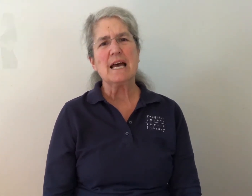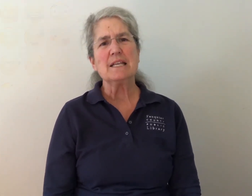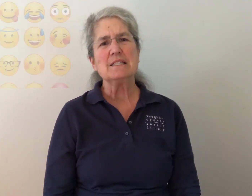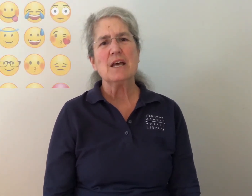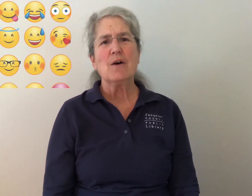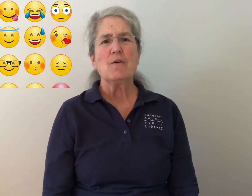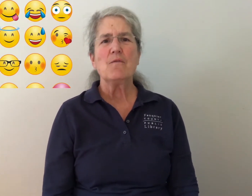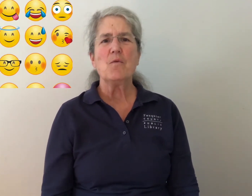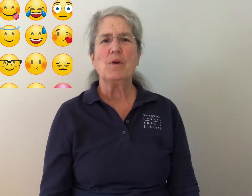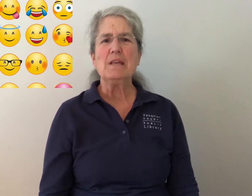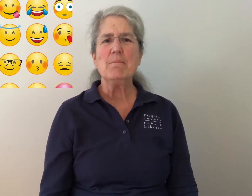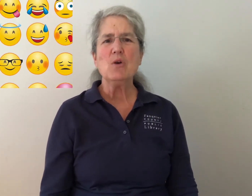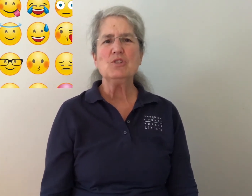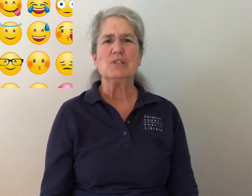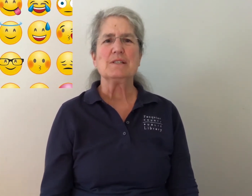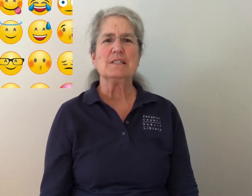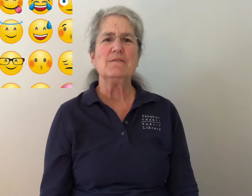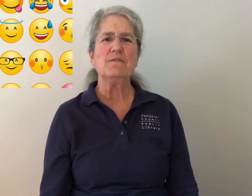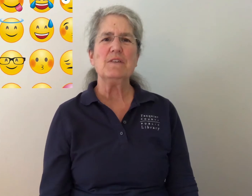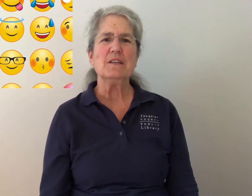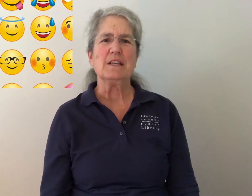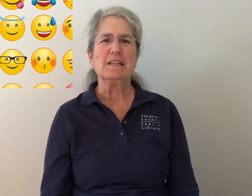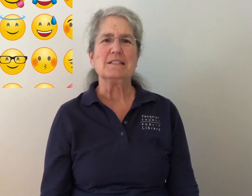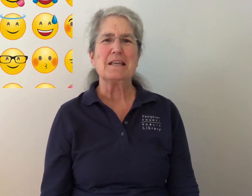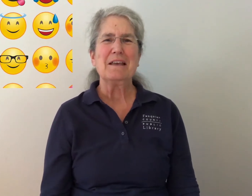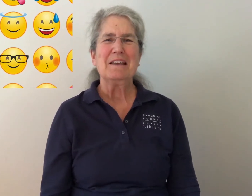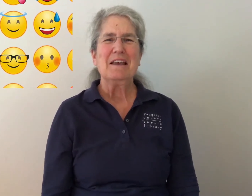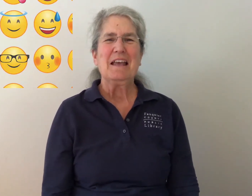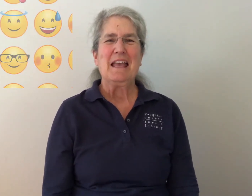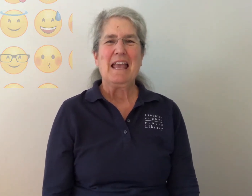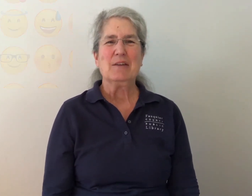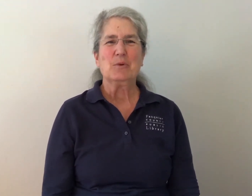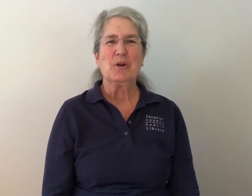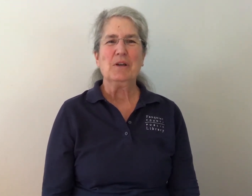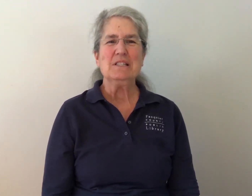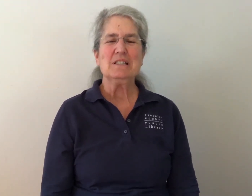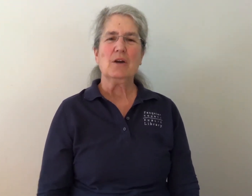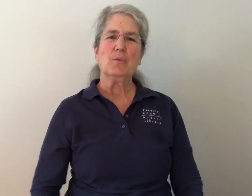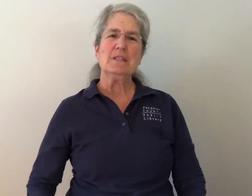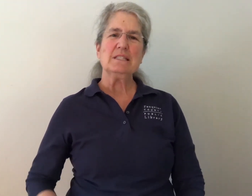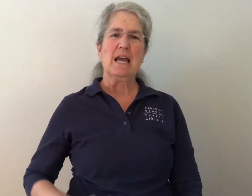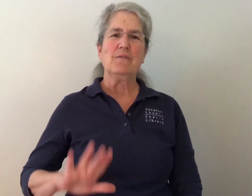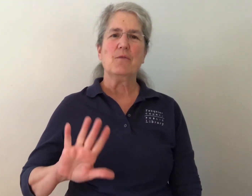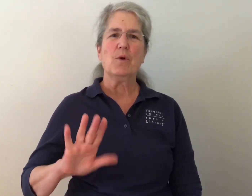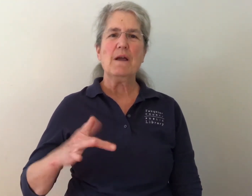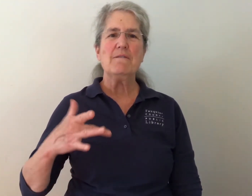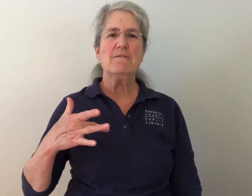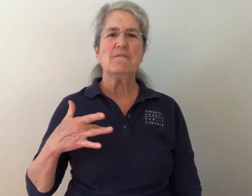signs for emotions and feelings. And we're going to start with the sign for